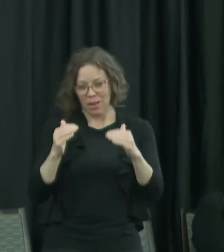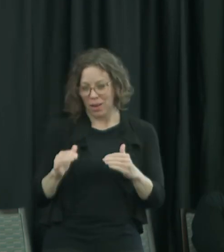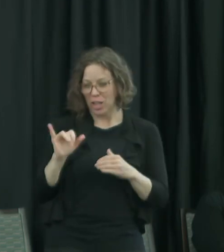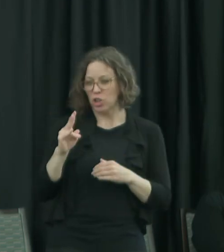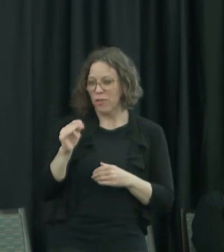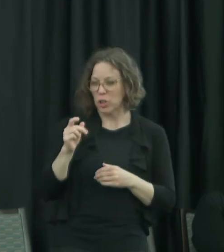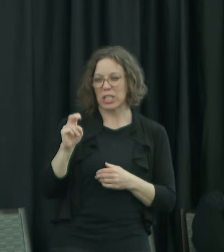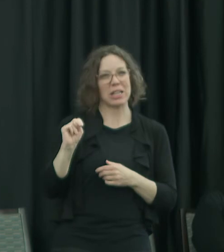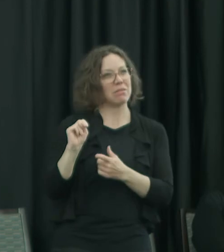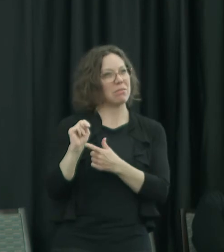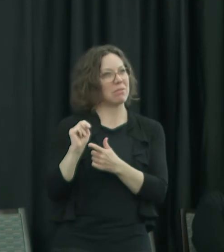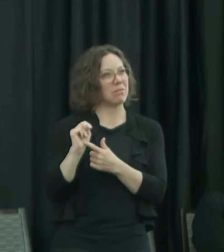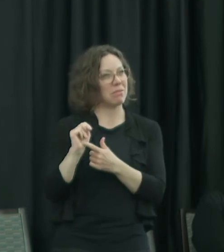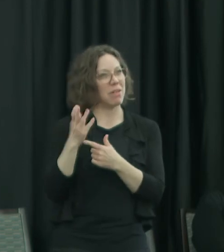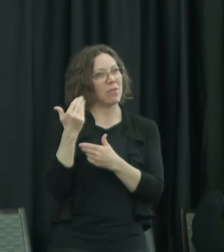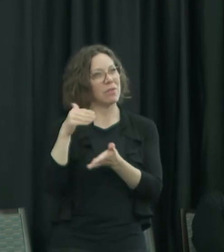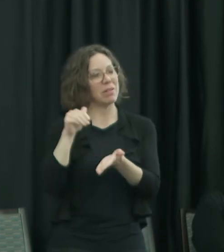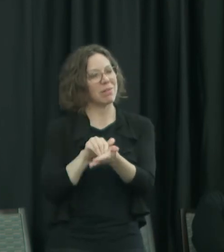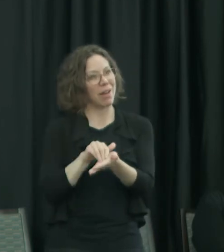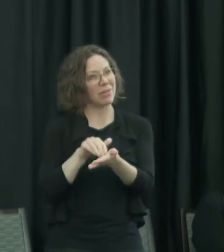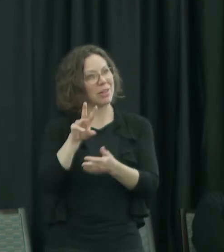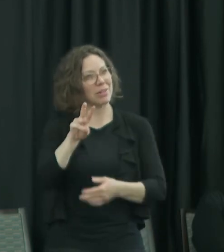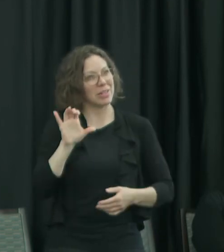County, population